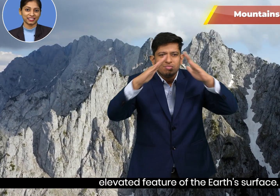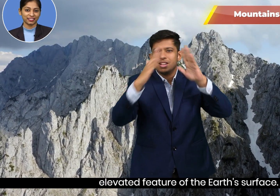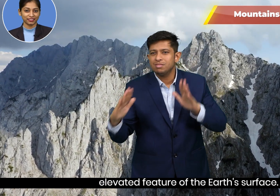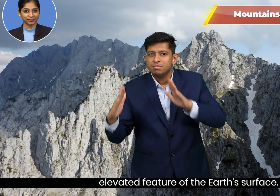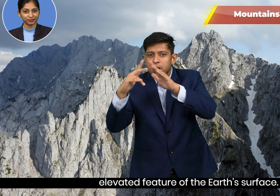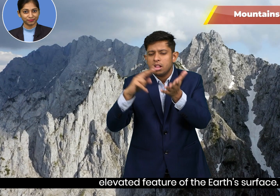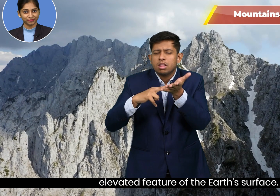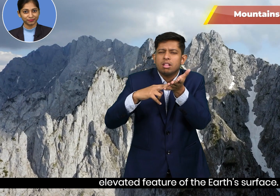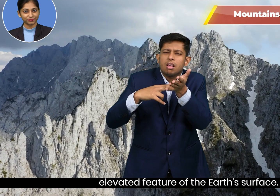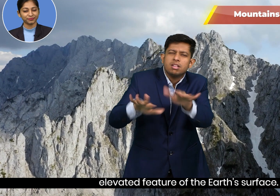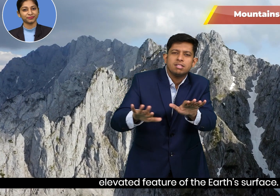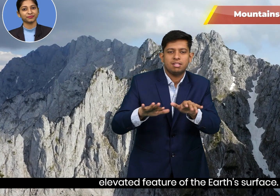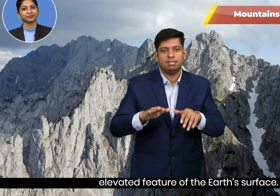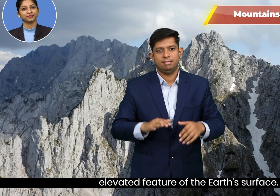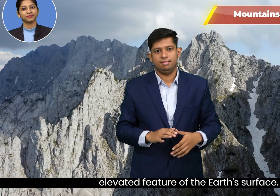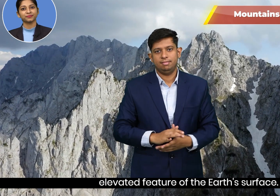surface.